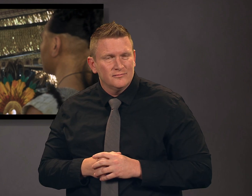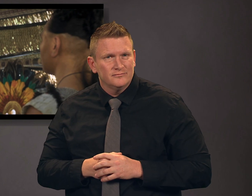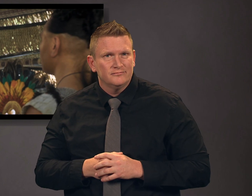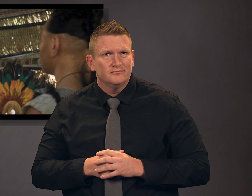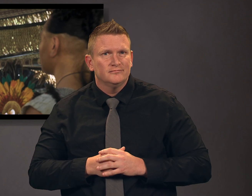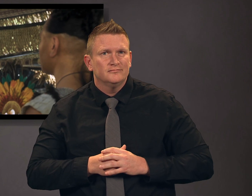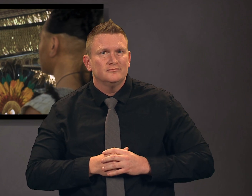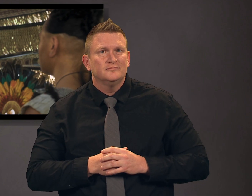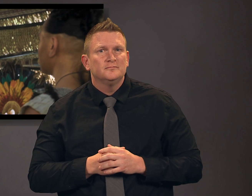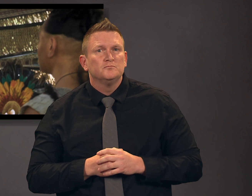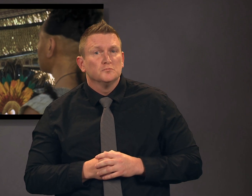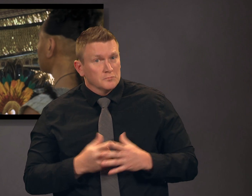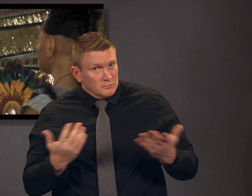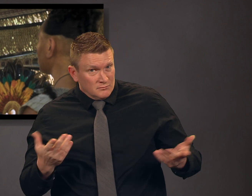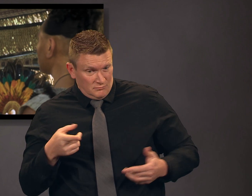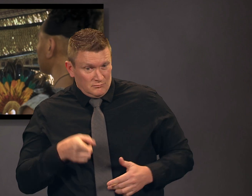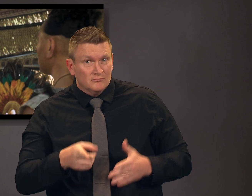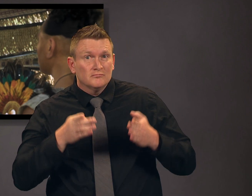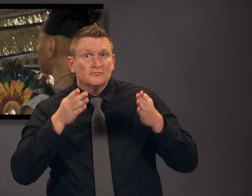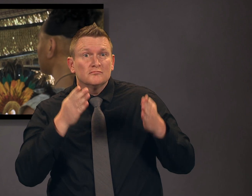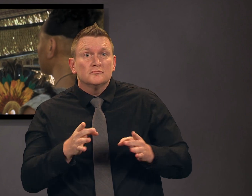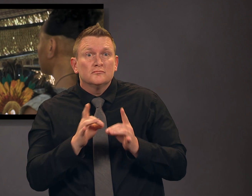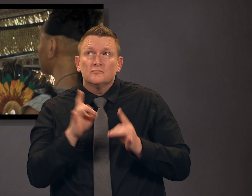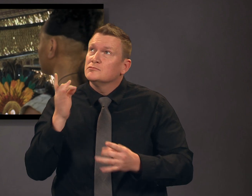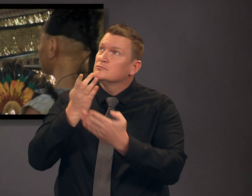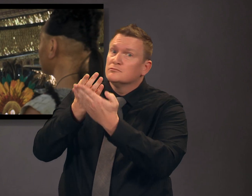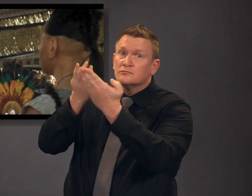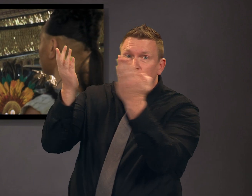This is the great spirit of whom our fathers have spoken.